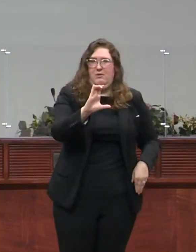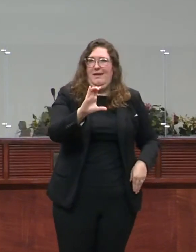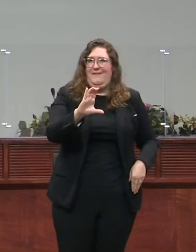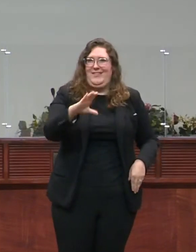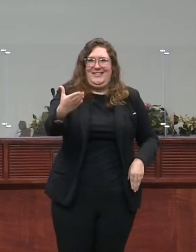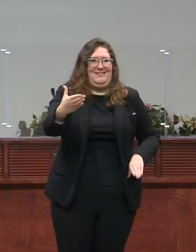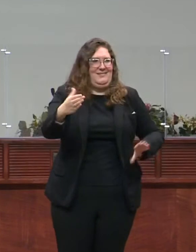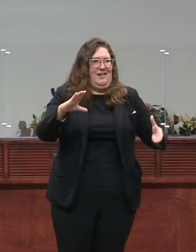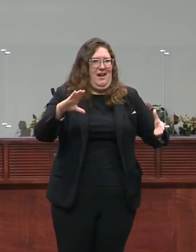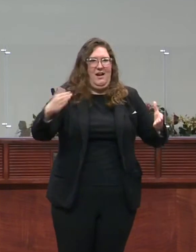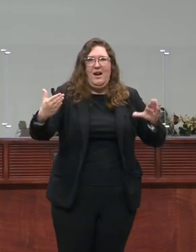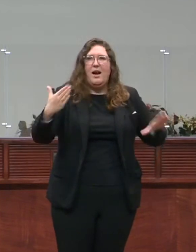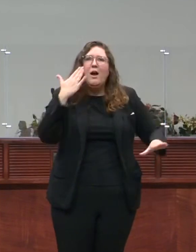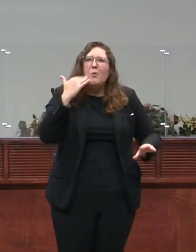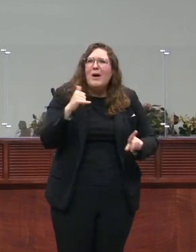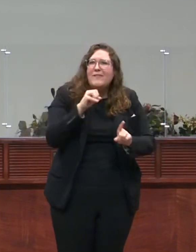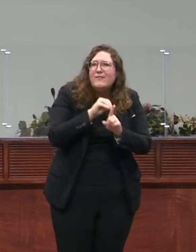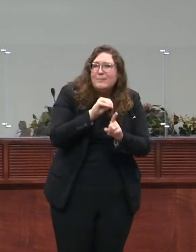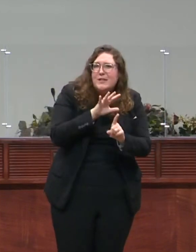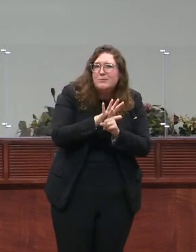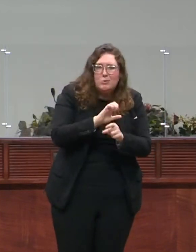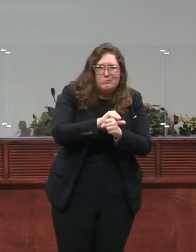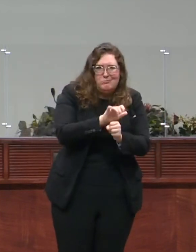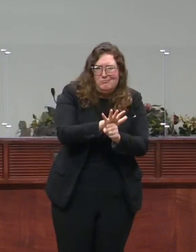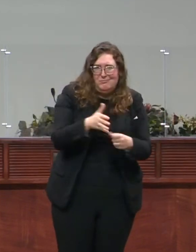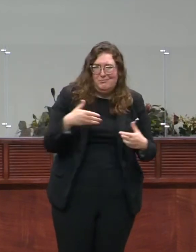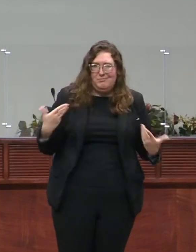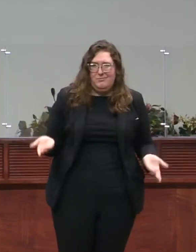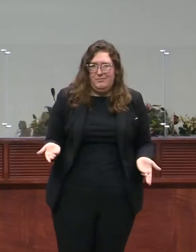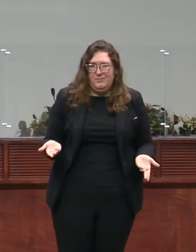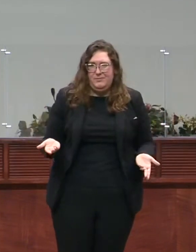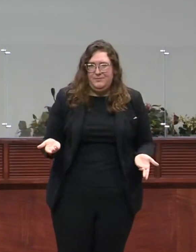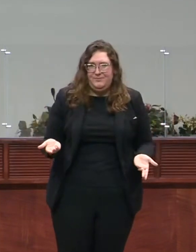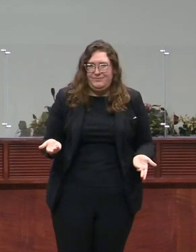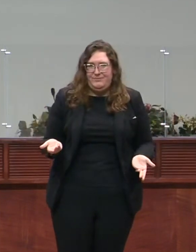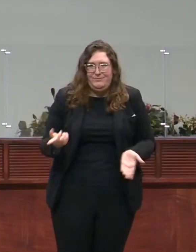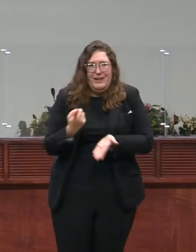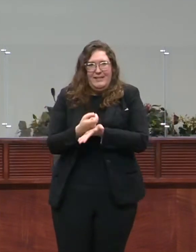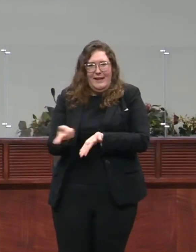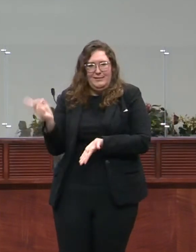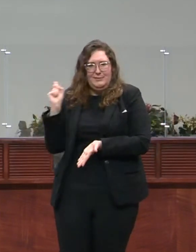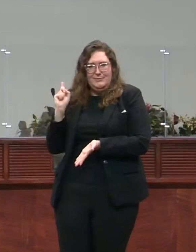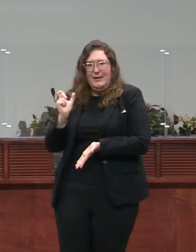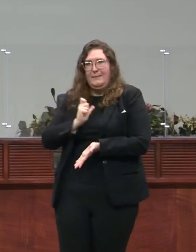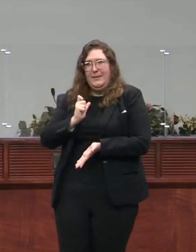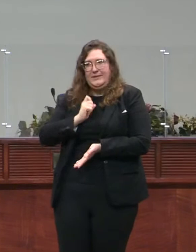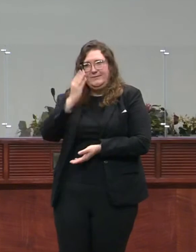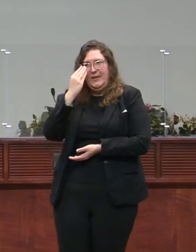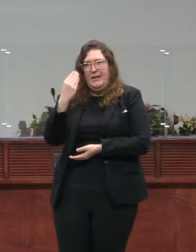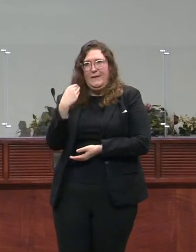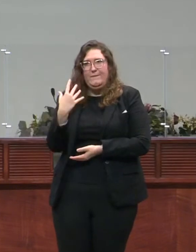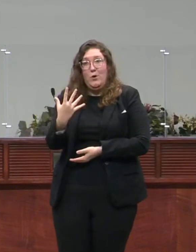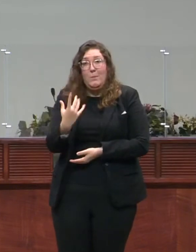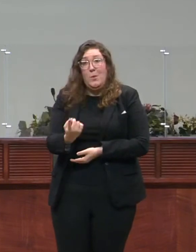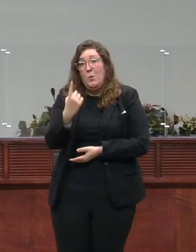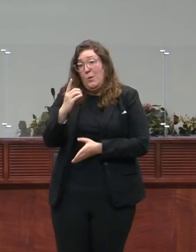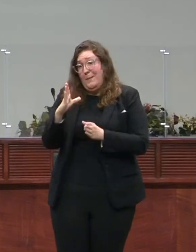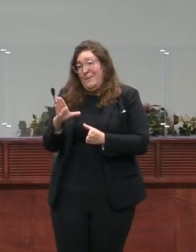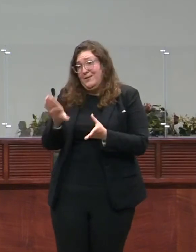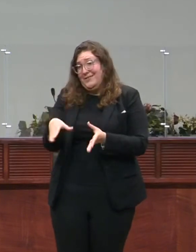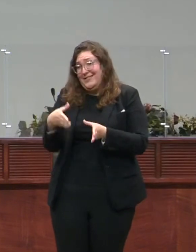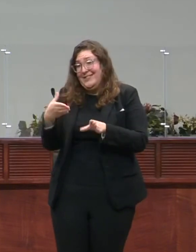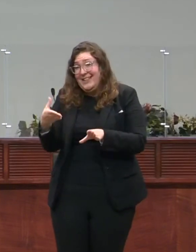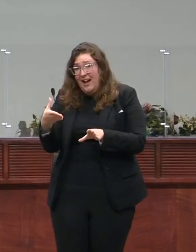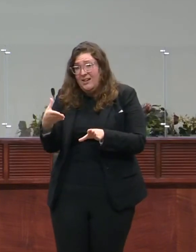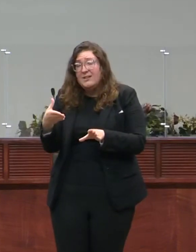exposures, have died. And last week, as I said, one died who works right